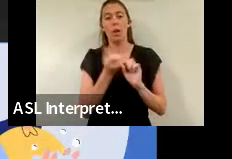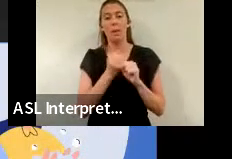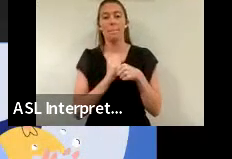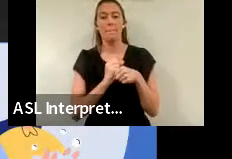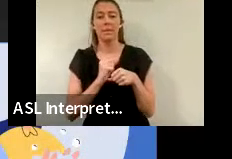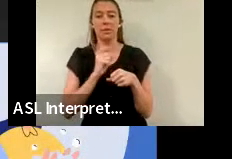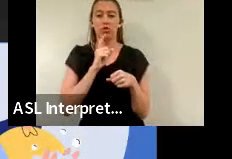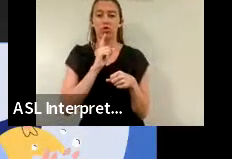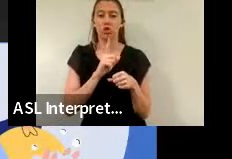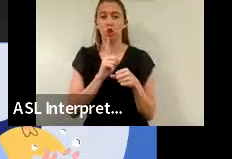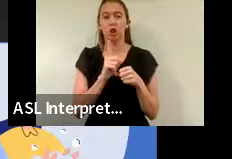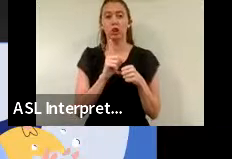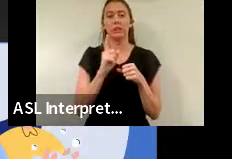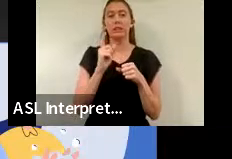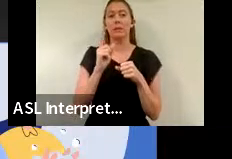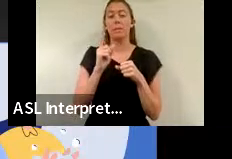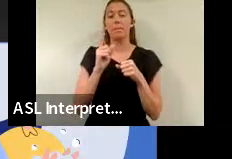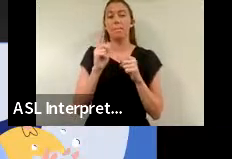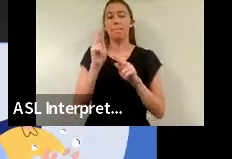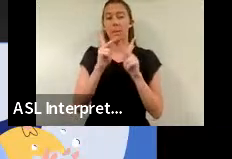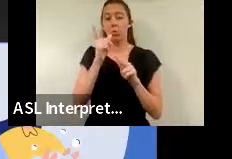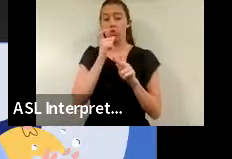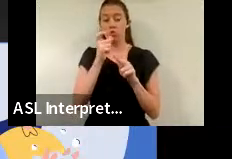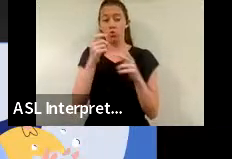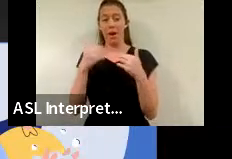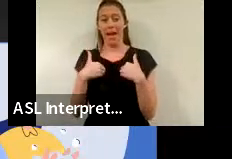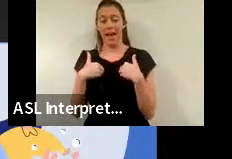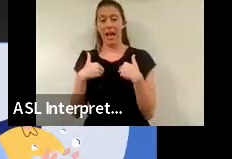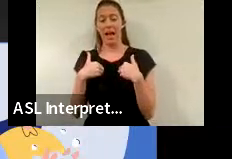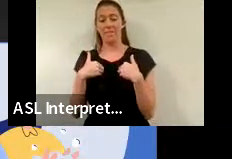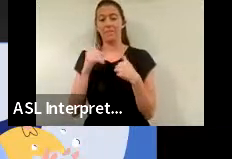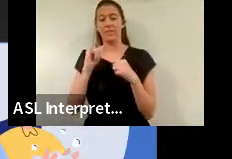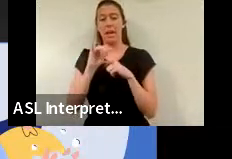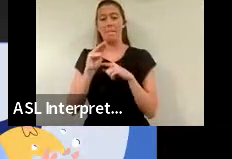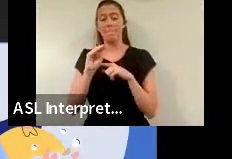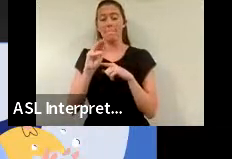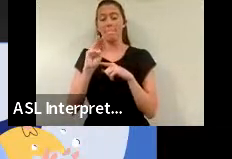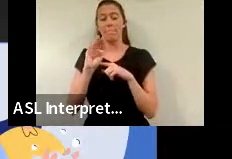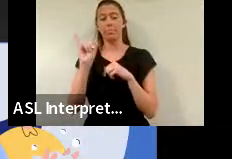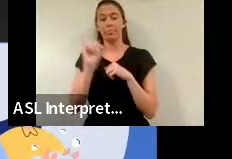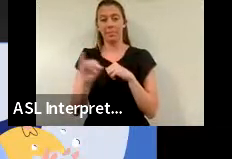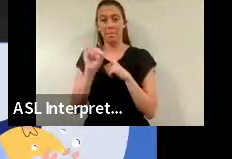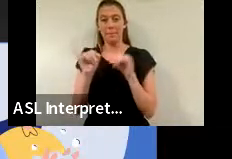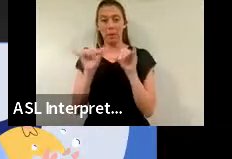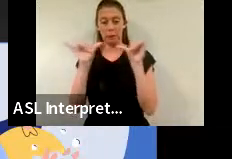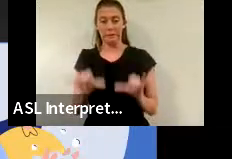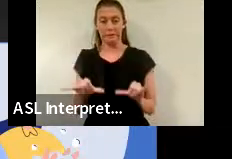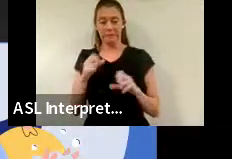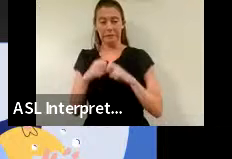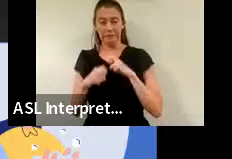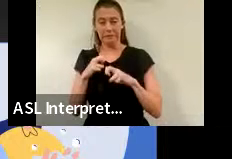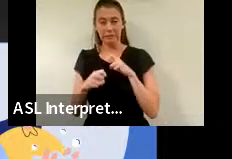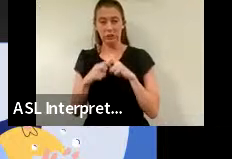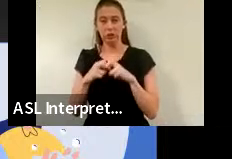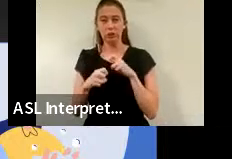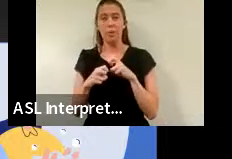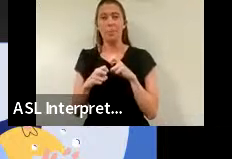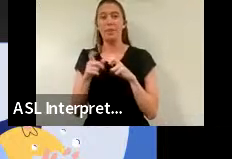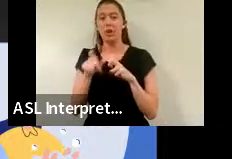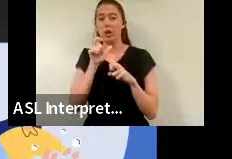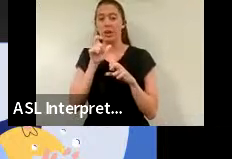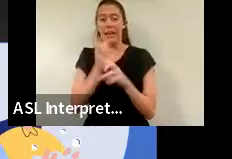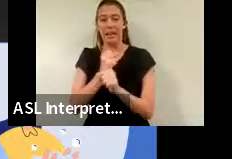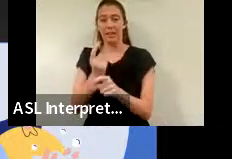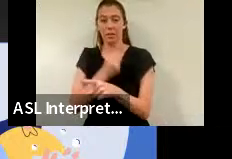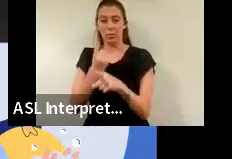immunosuppressed, that it wasn't getting utilized. So Dr. Moss and our clinician team sent out a health advisory last week, and that's something that we continue